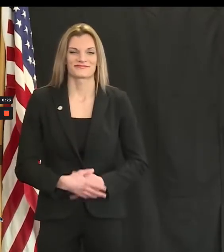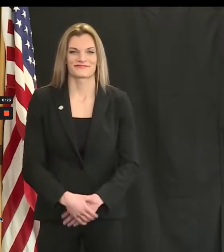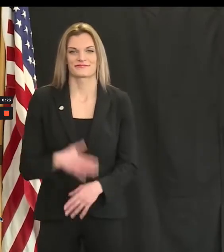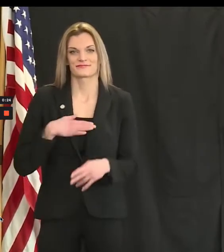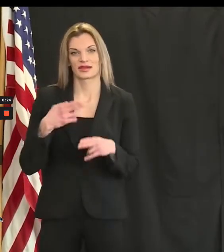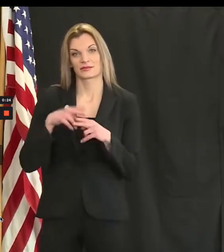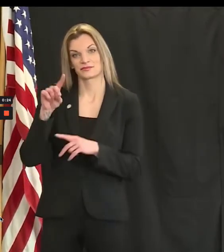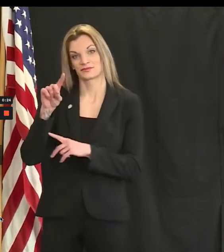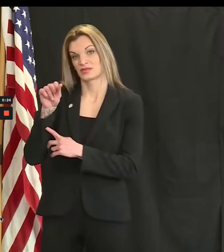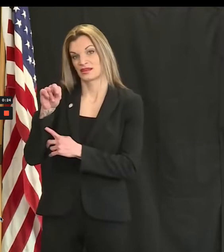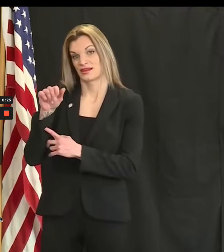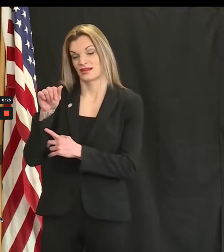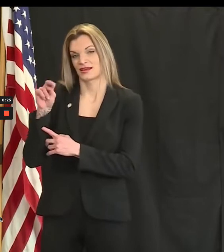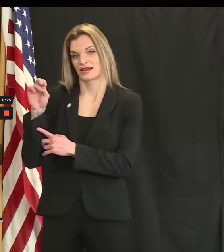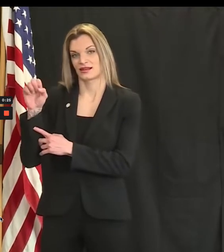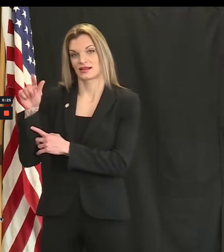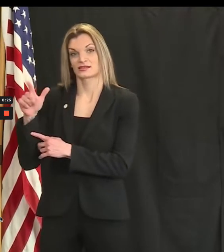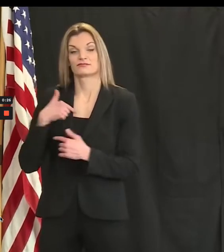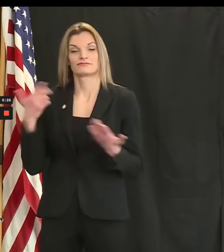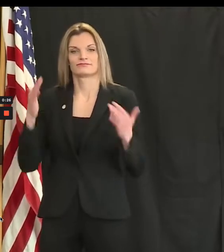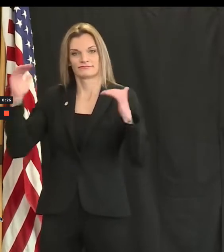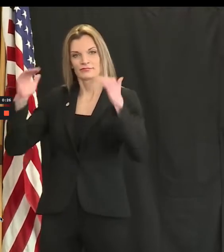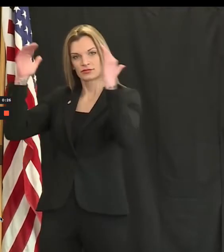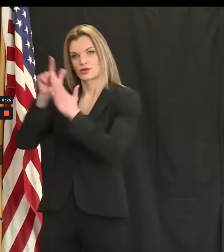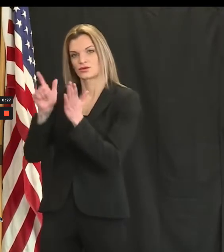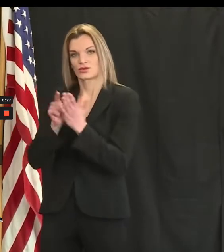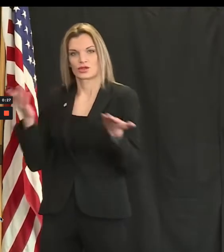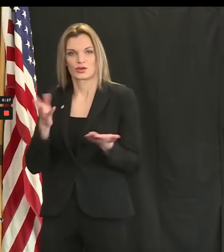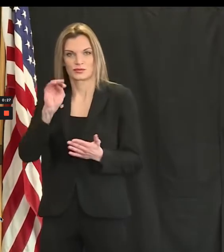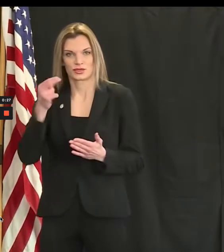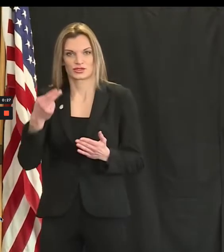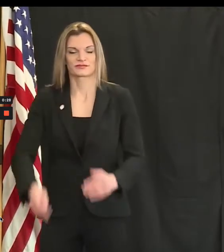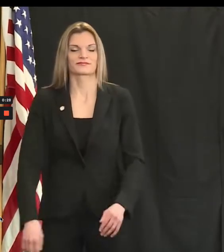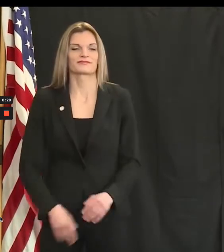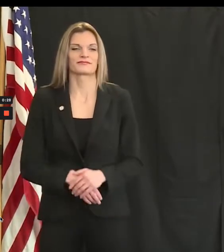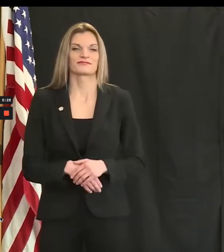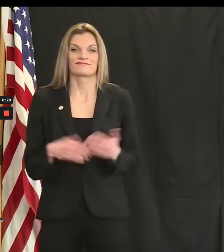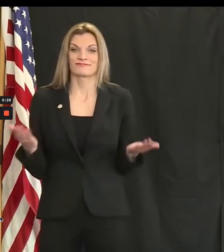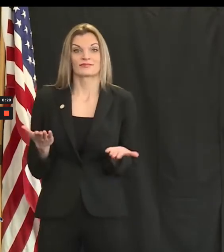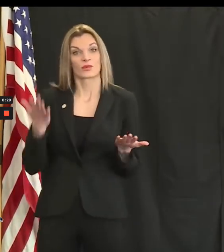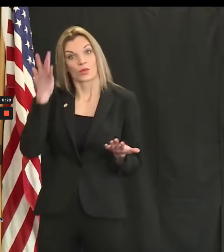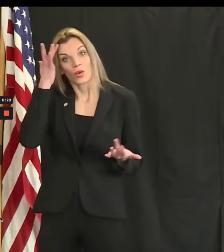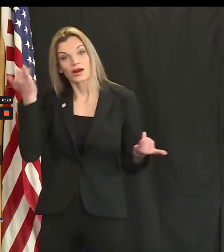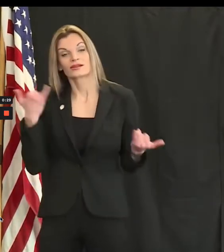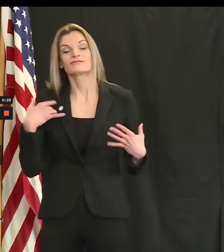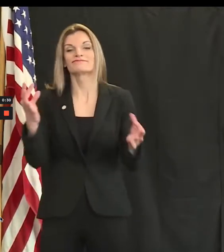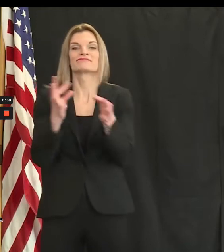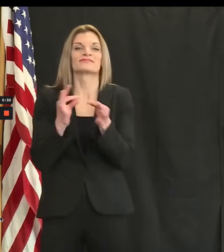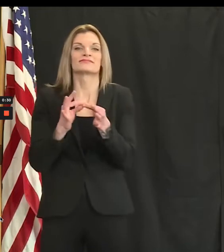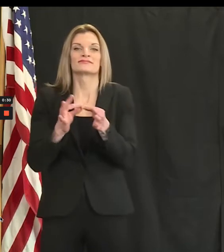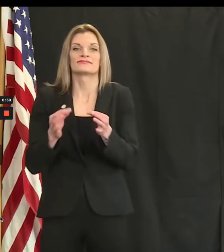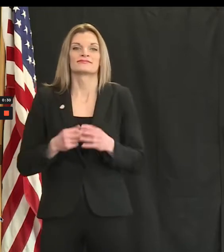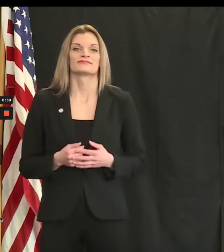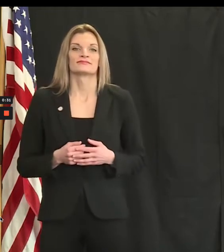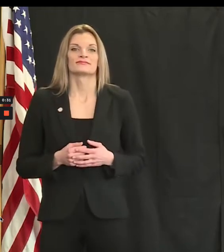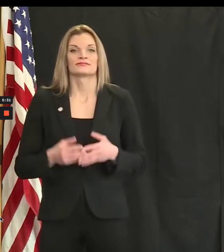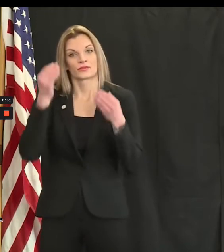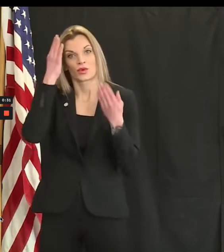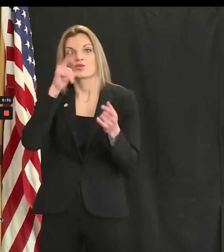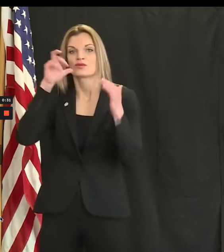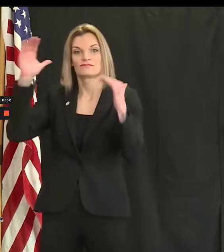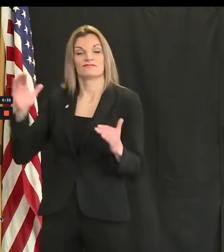My name is Dana Nessel. I'm Attorney General of the State of Michigan, and I'm here today to introduce my Solicitor